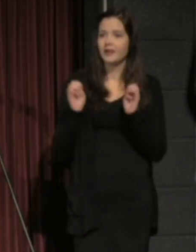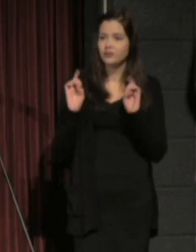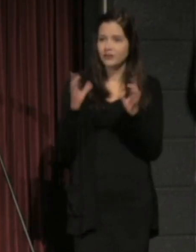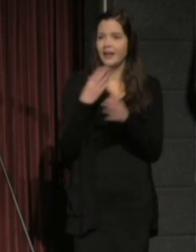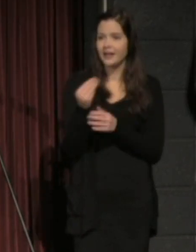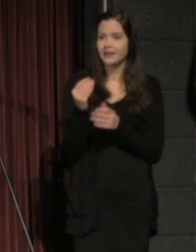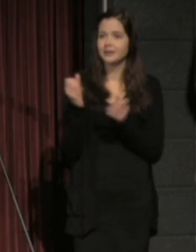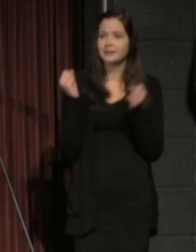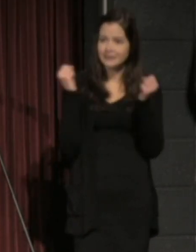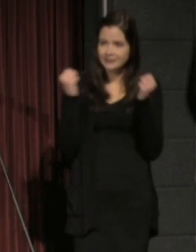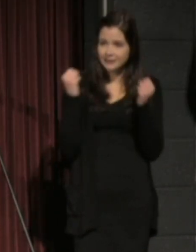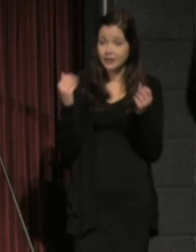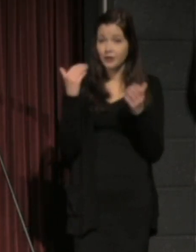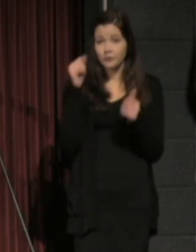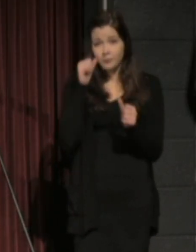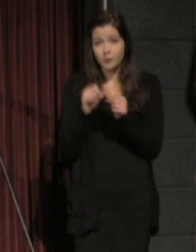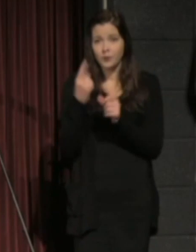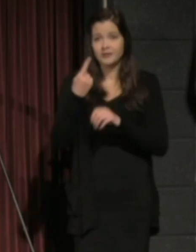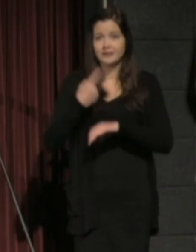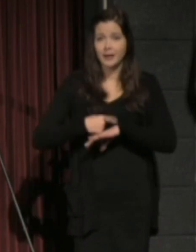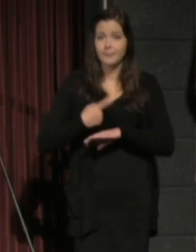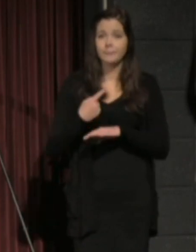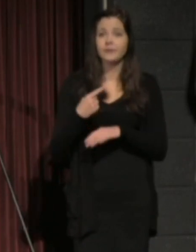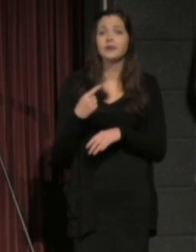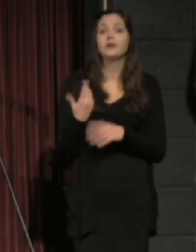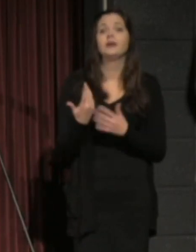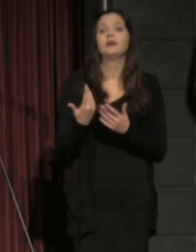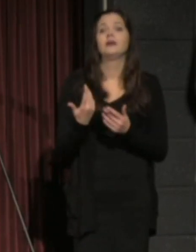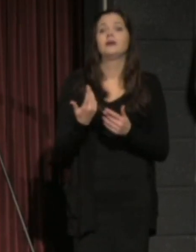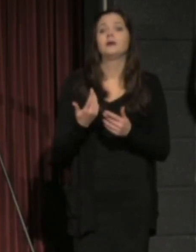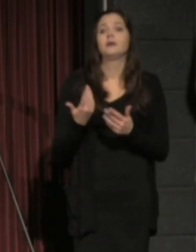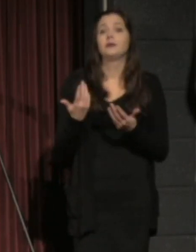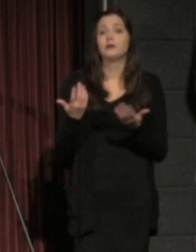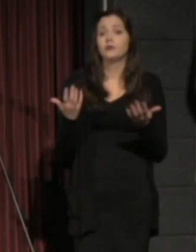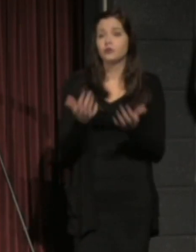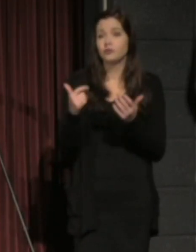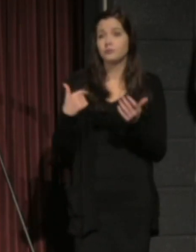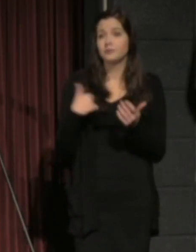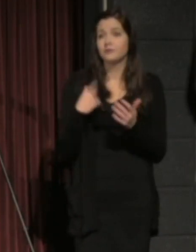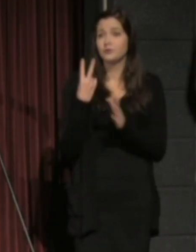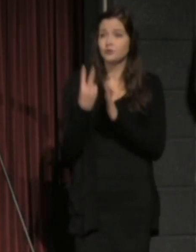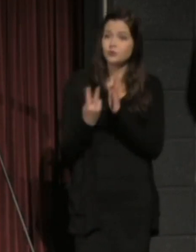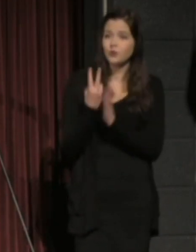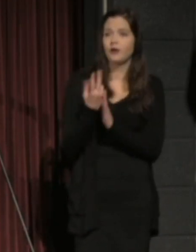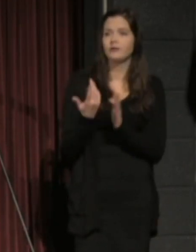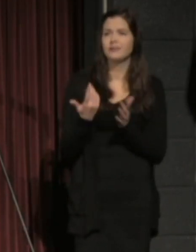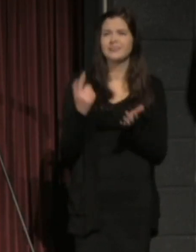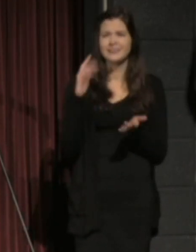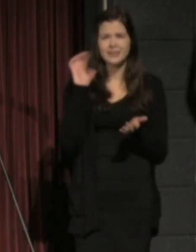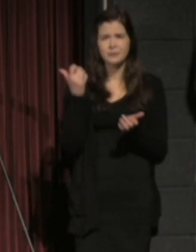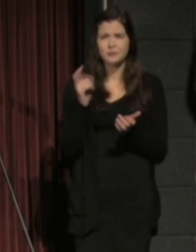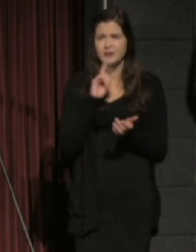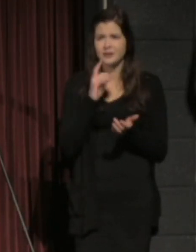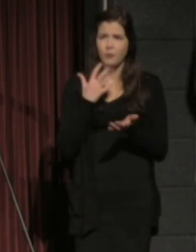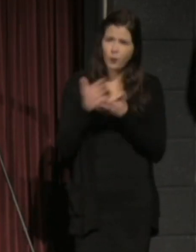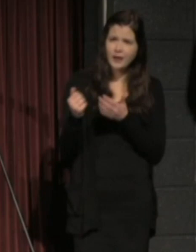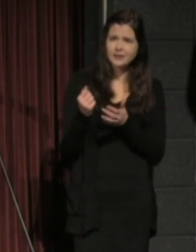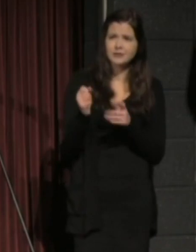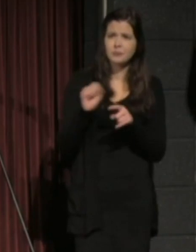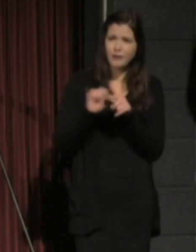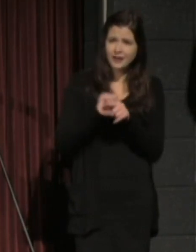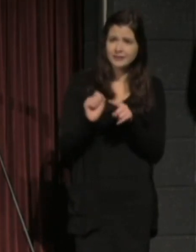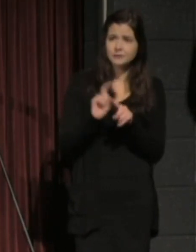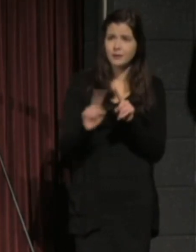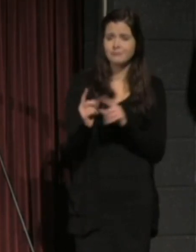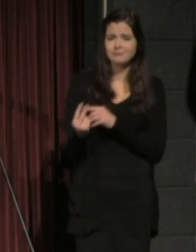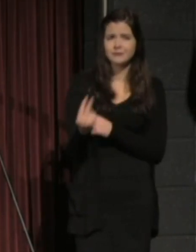whole 2-hour practice because we just could not get it. At the time, it seemed like a waste of a good practice, but looking back, the